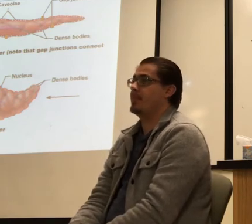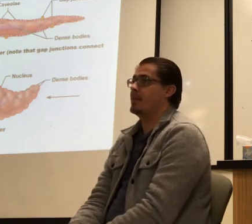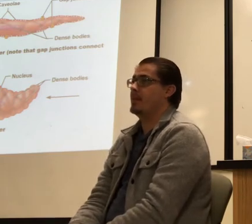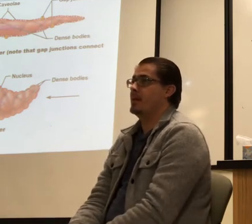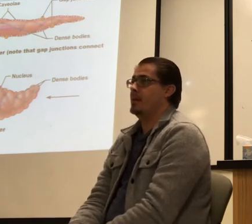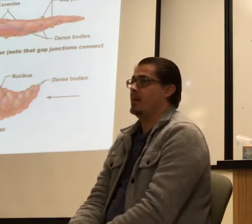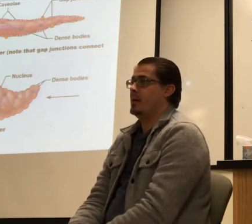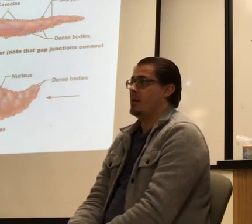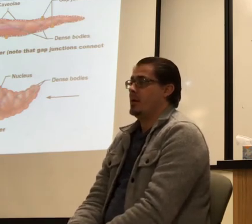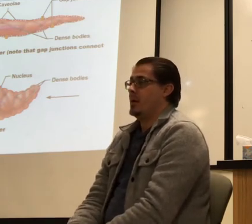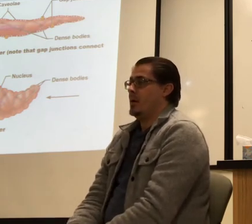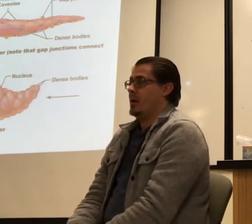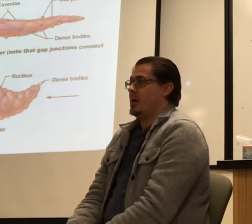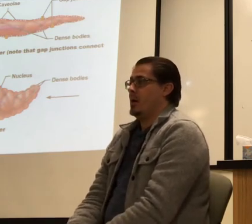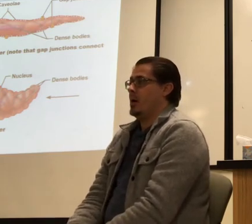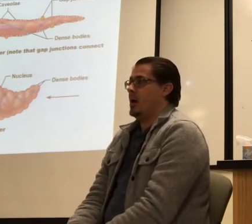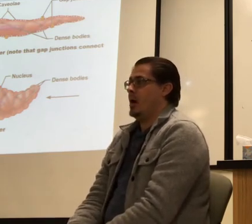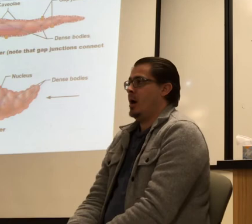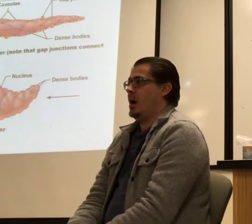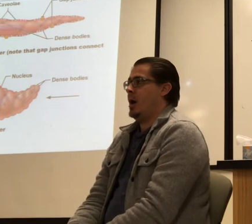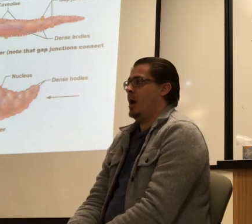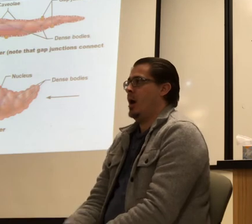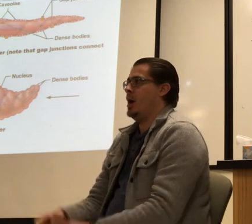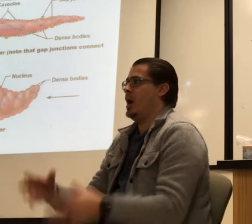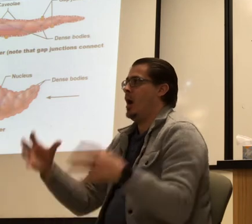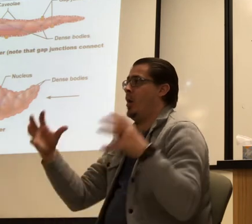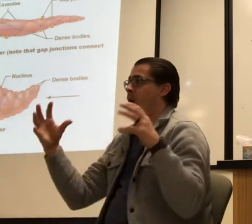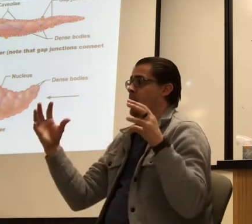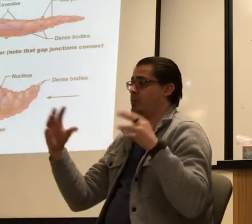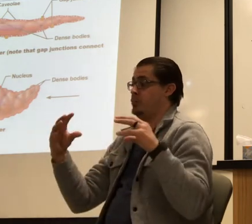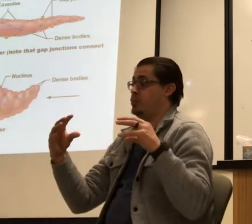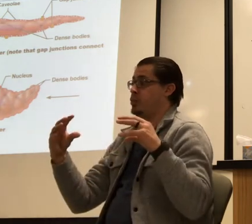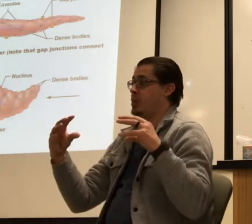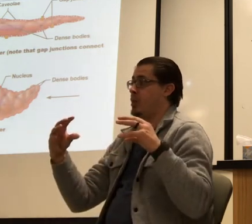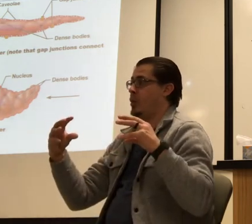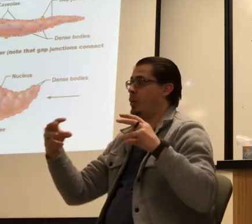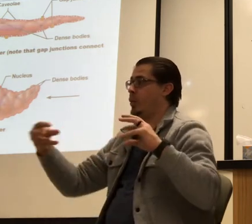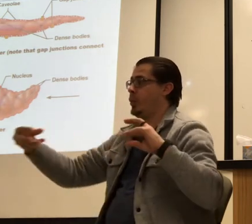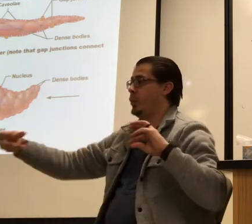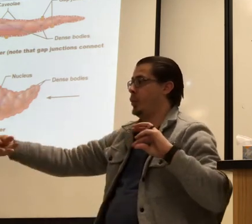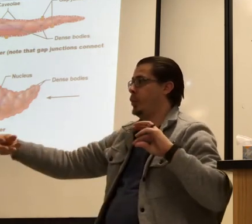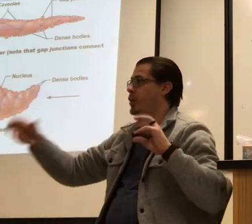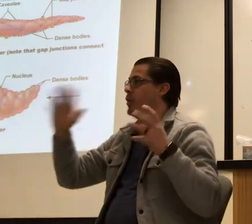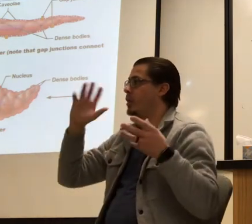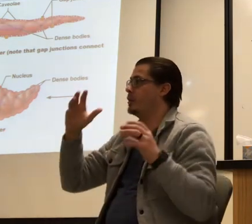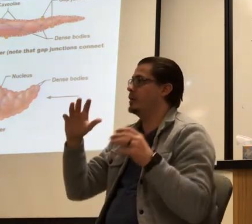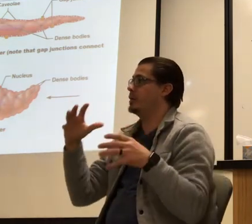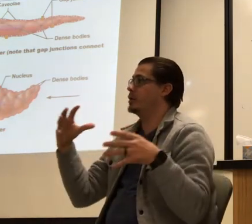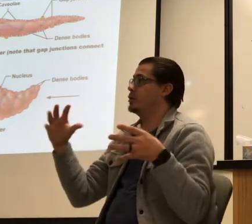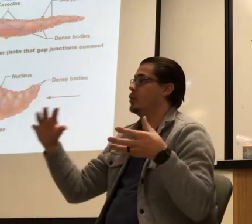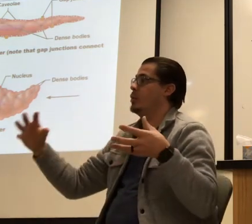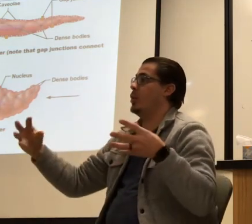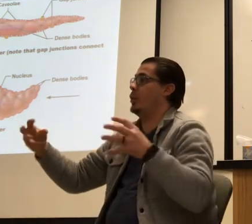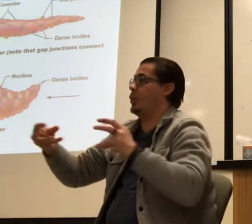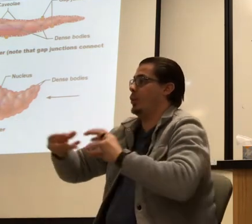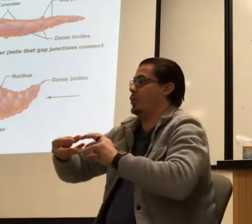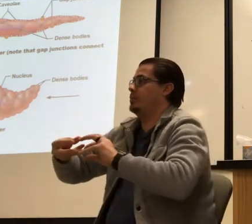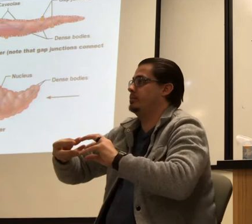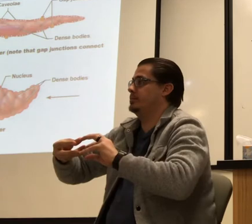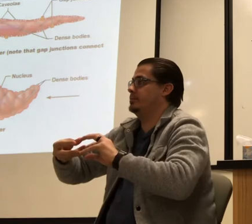Takes a spiral appearance, kind of like a corkscrew. when it contracts.